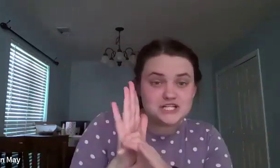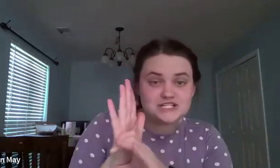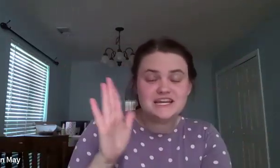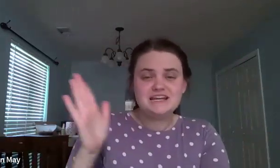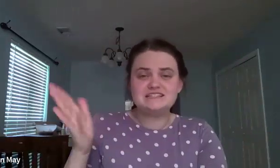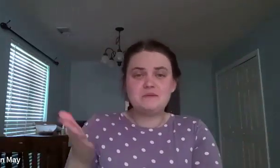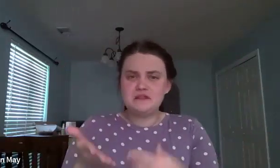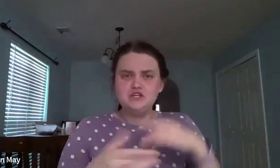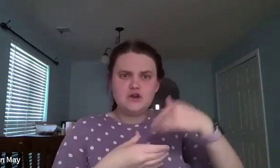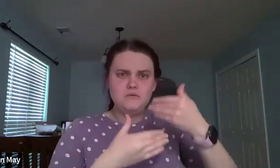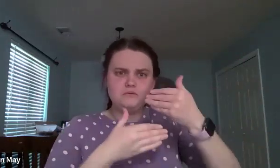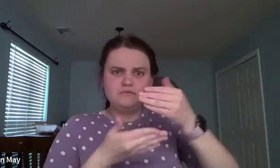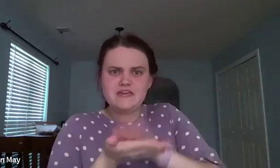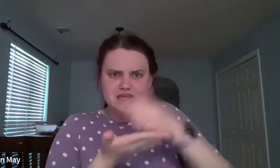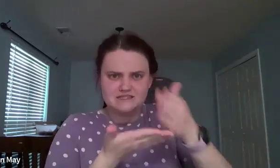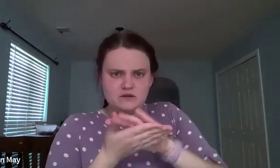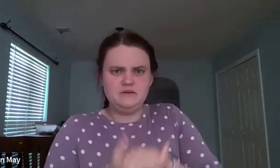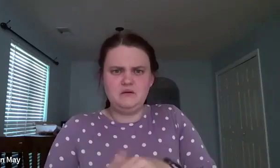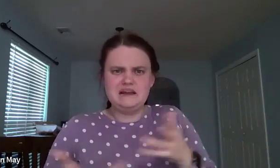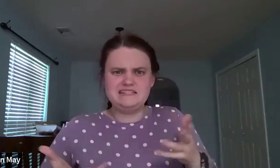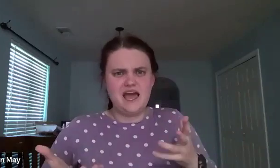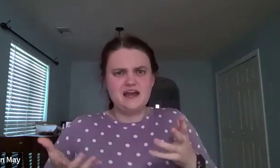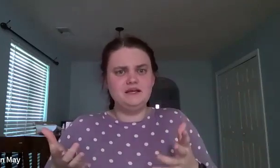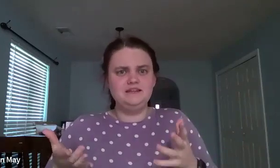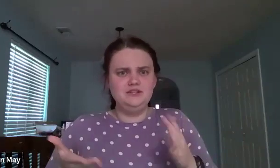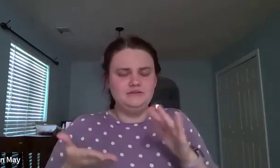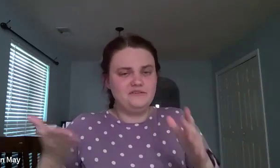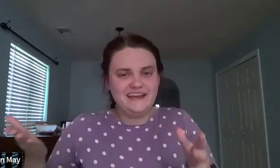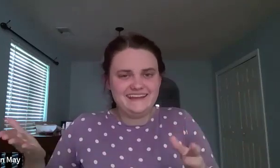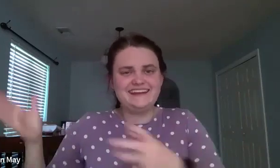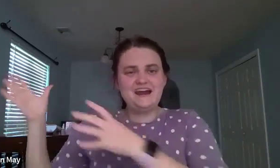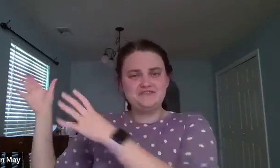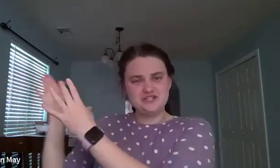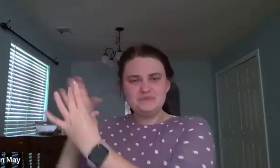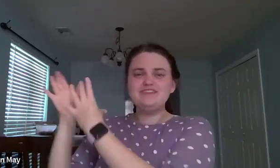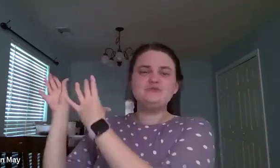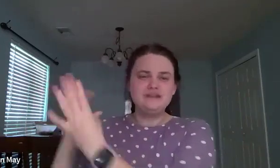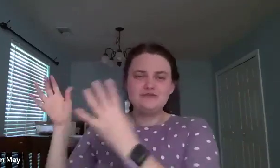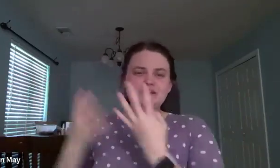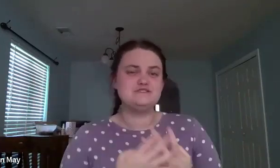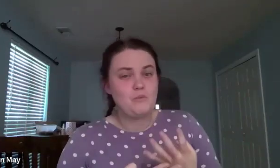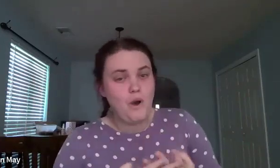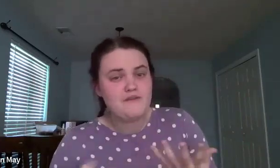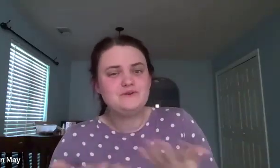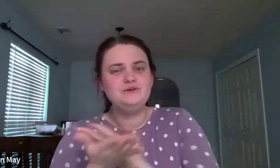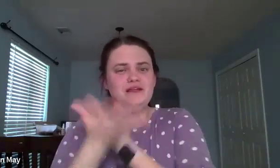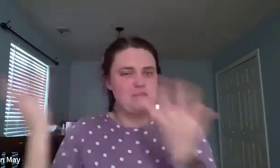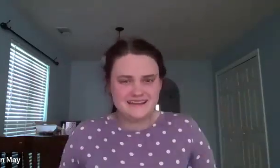pictures because I'd be like, this, or he'd be like, what is that? And I'm like, you what? And I'd have to show him like 20 different pictures, like waffle, like what is